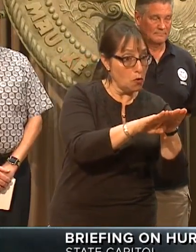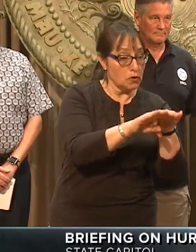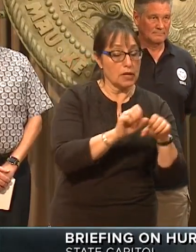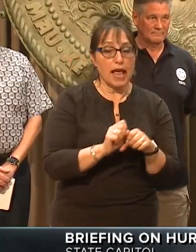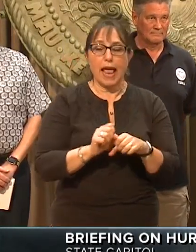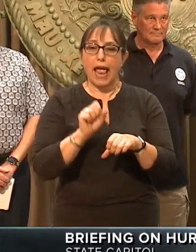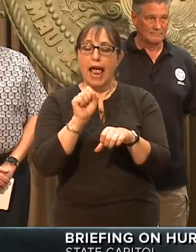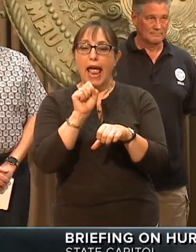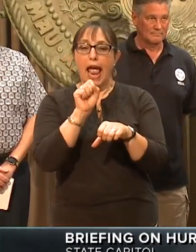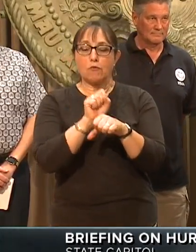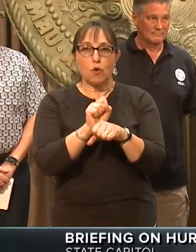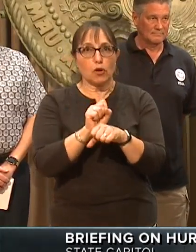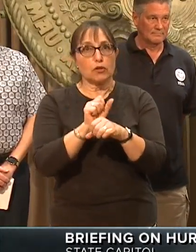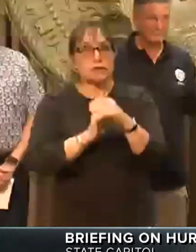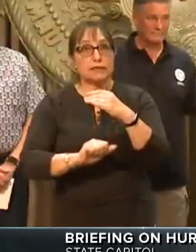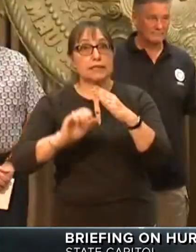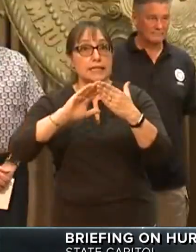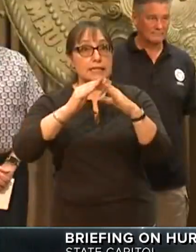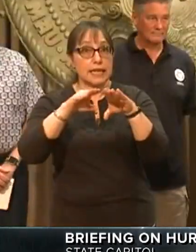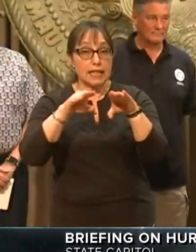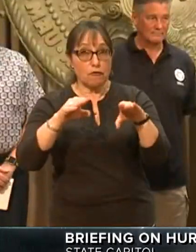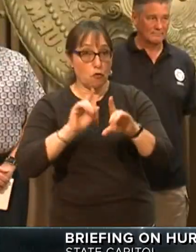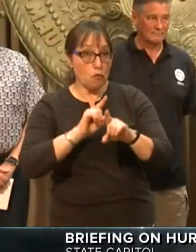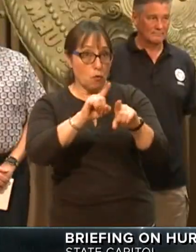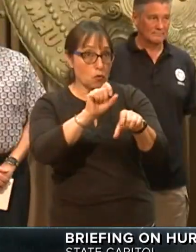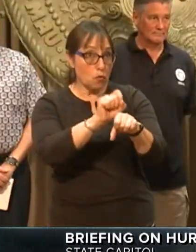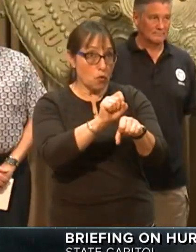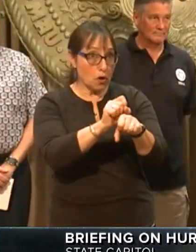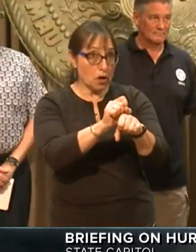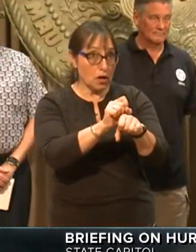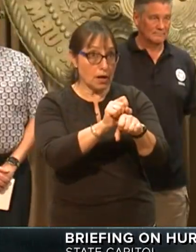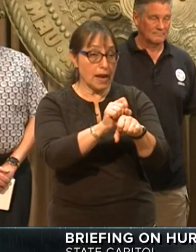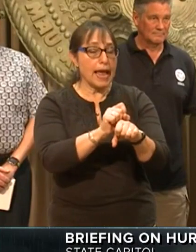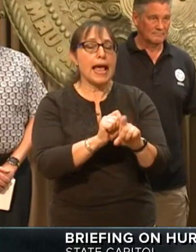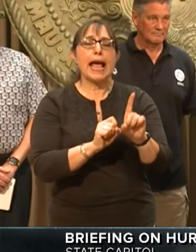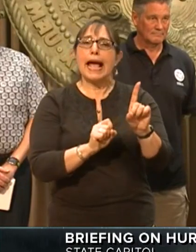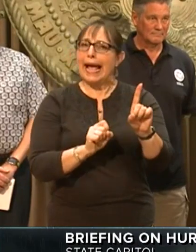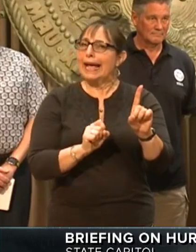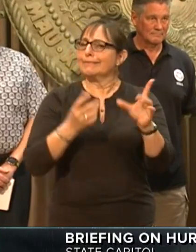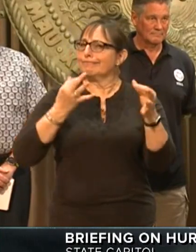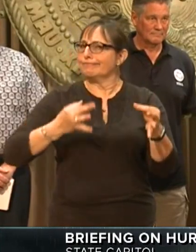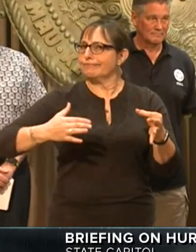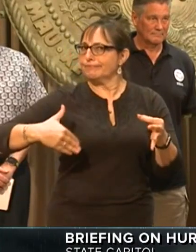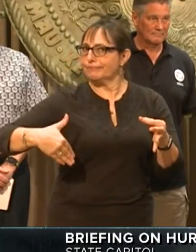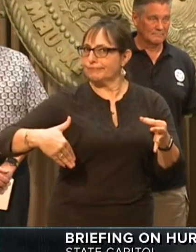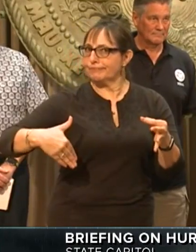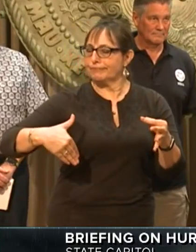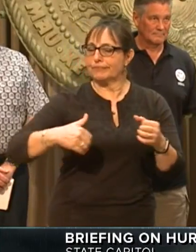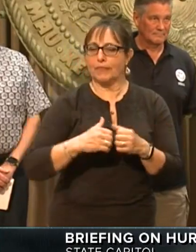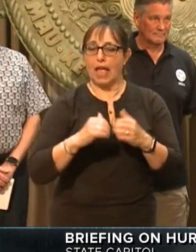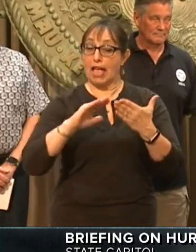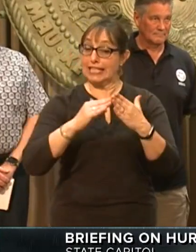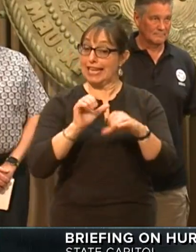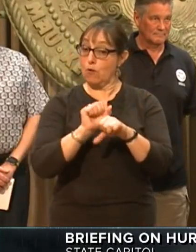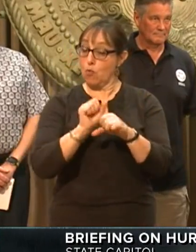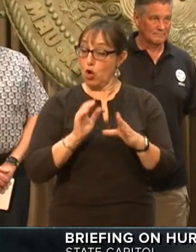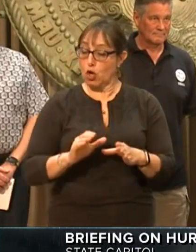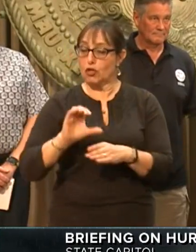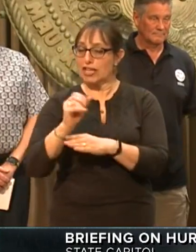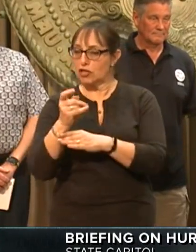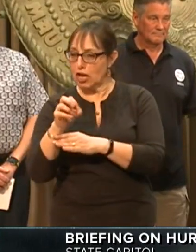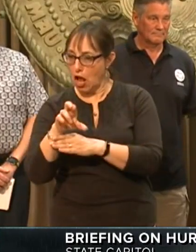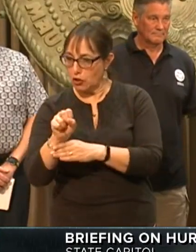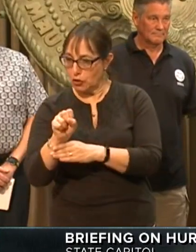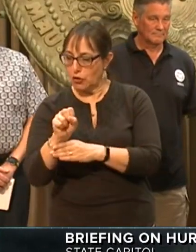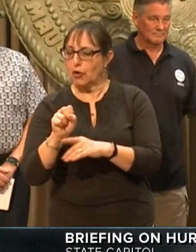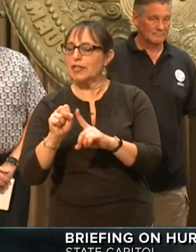our workers at the city level go to work? And we're going to reserve making that decision, at least for city workers and shelters, until we get